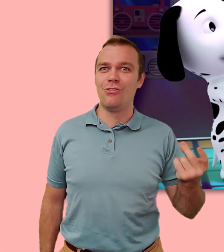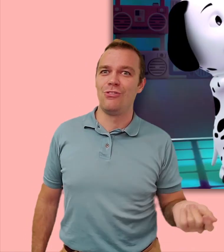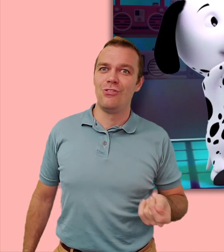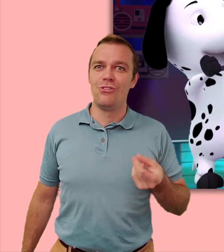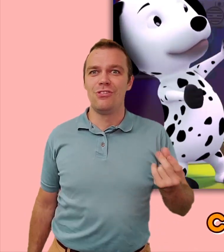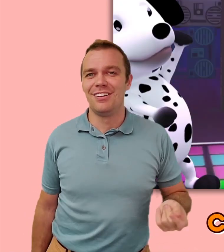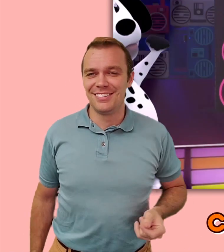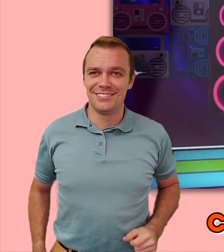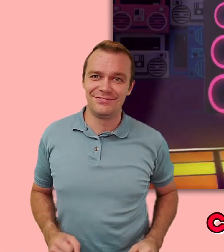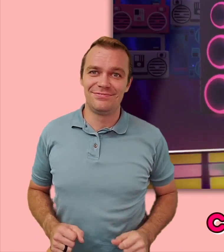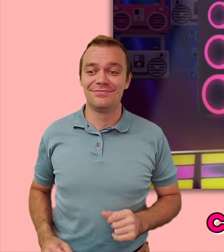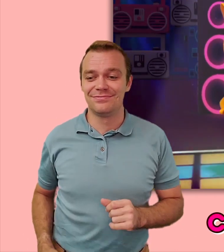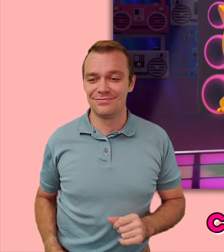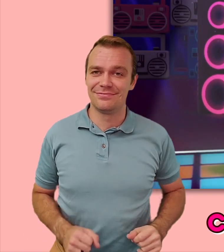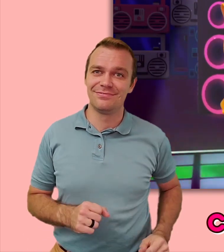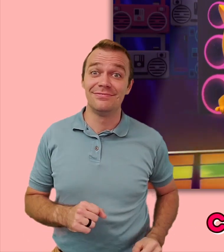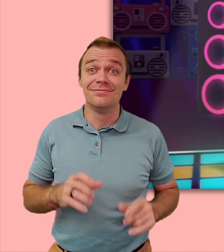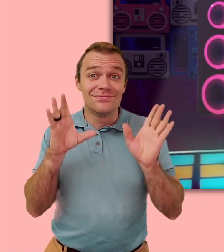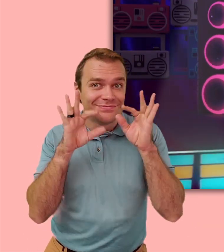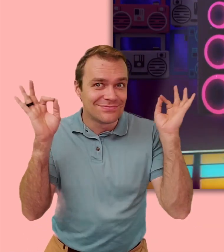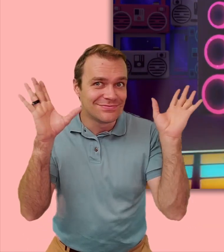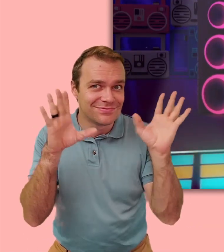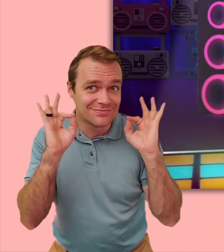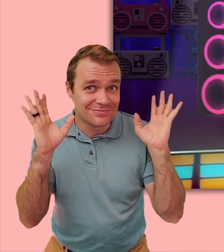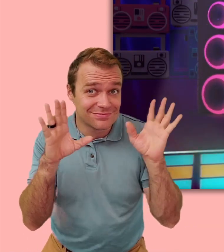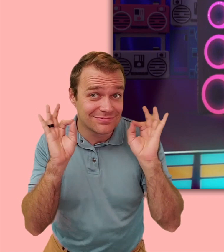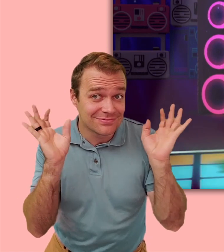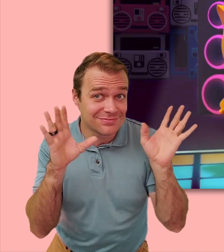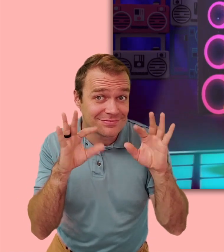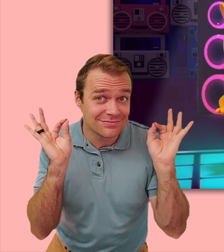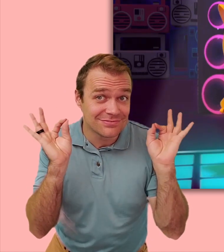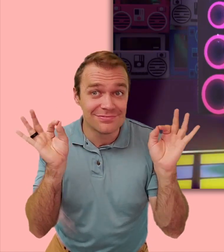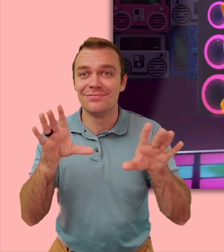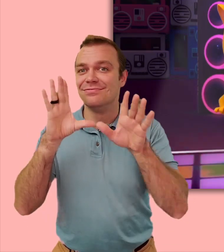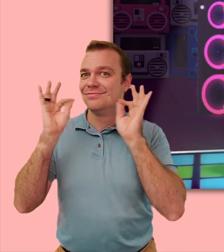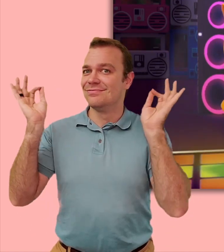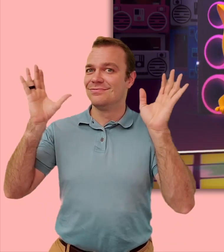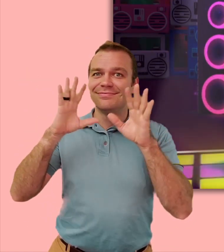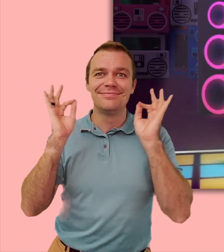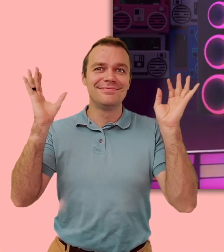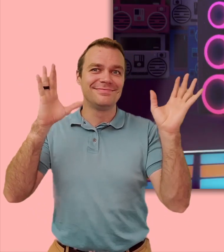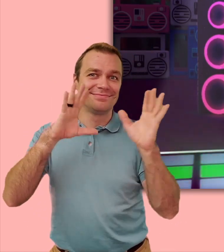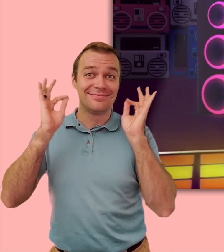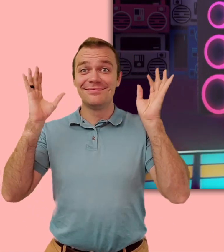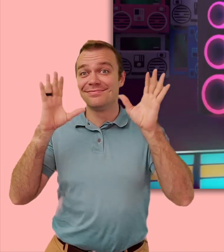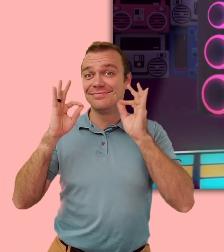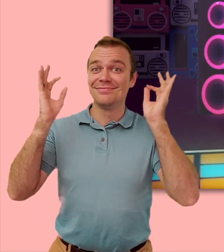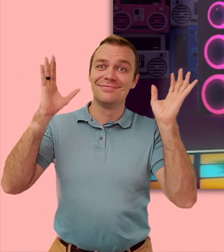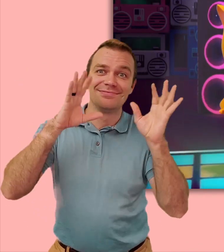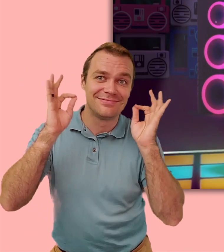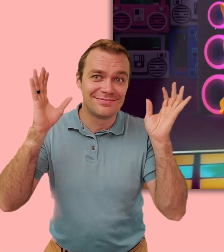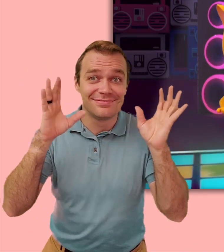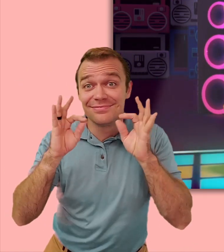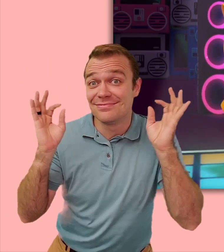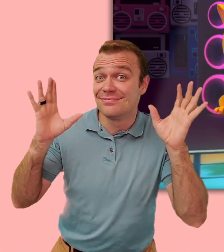woof. Can you hear the cat go meow meow meow? Listen to the cat go